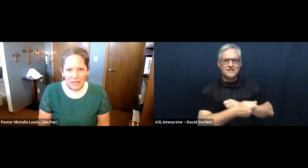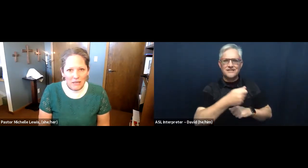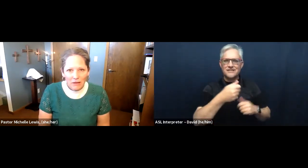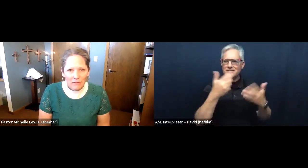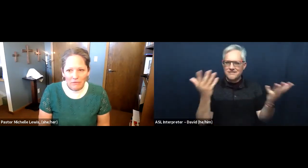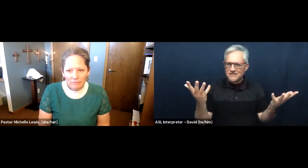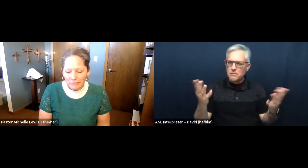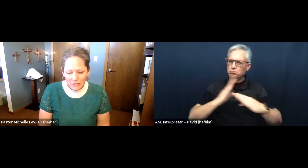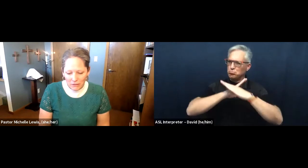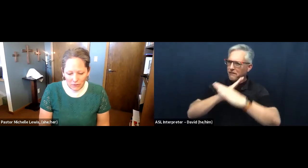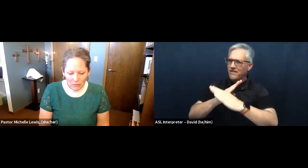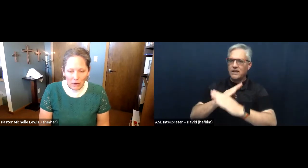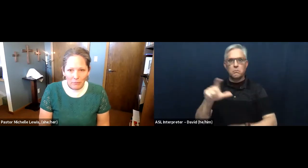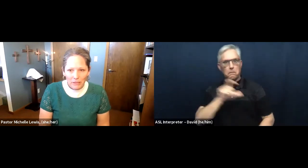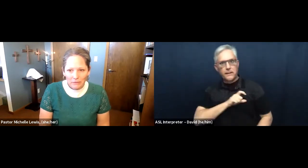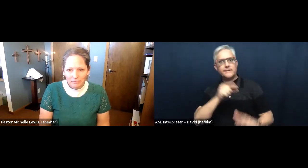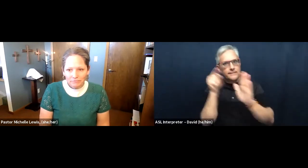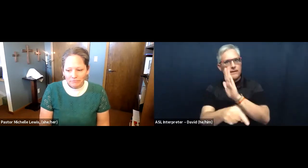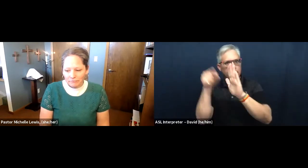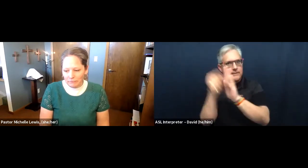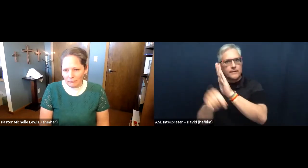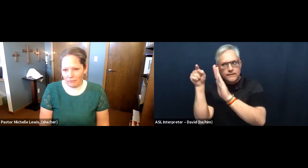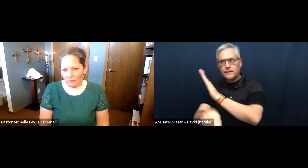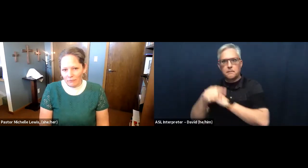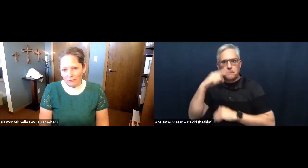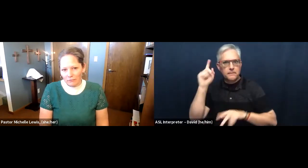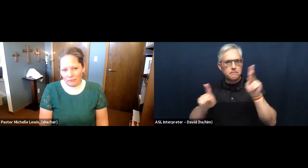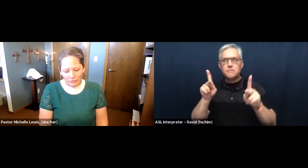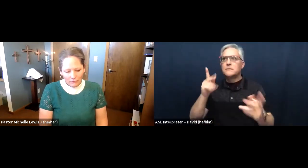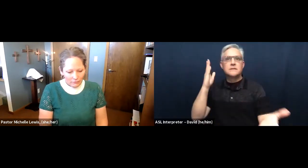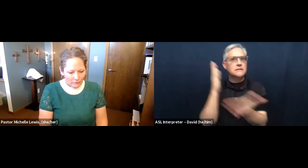actions that take life, that they don't keep happening.